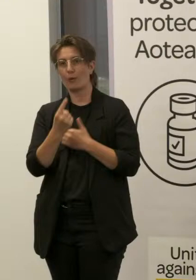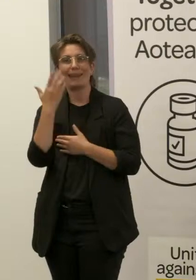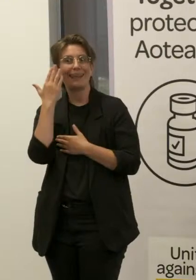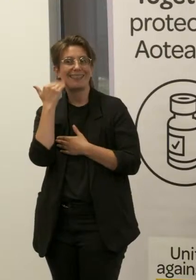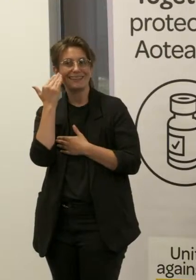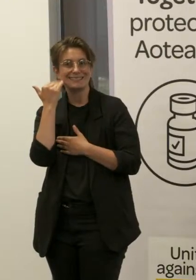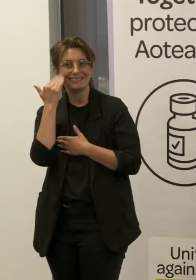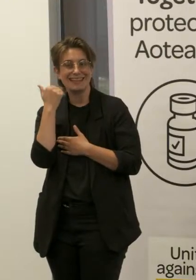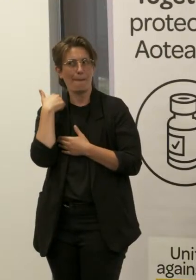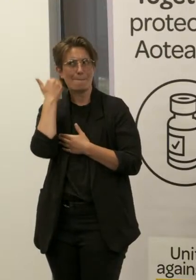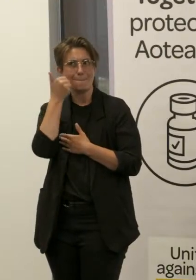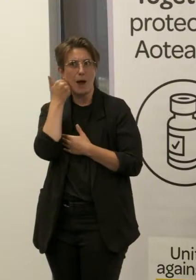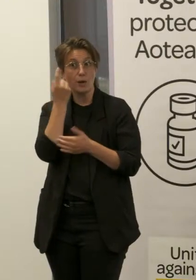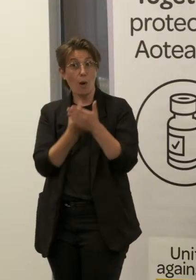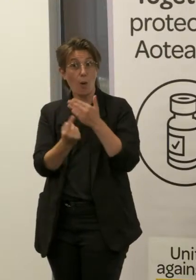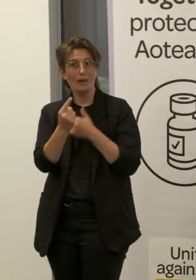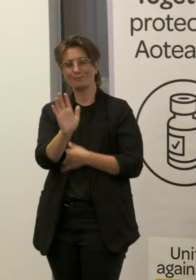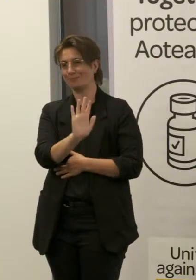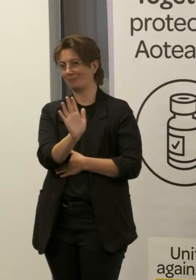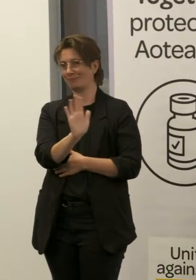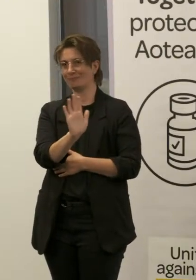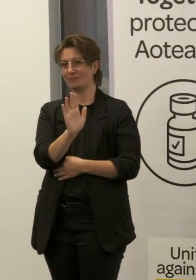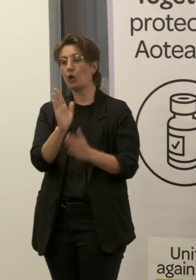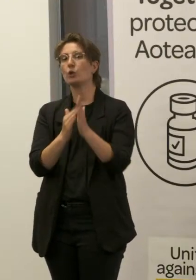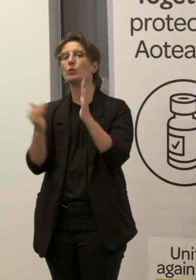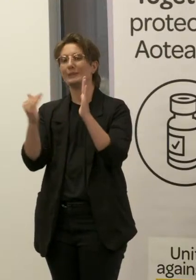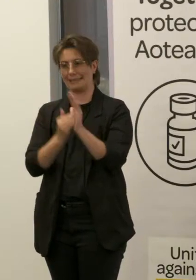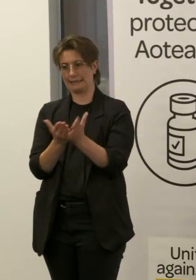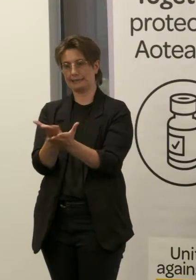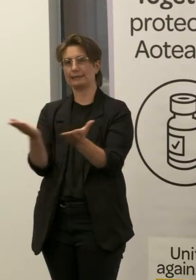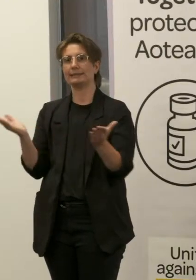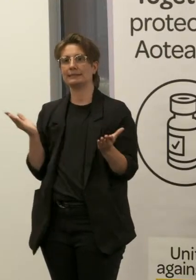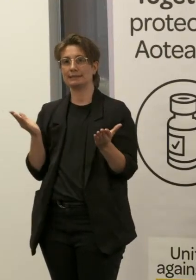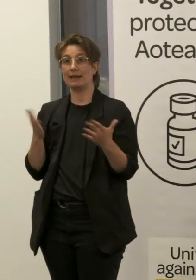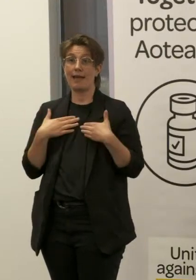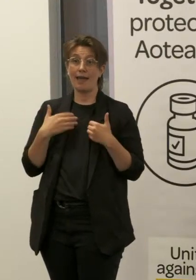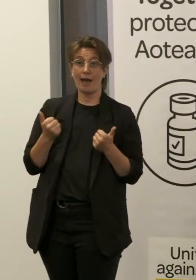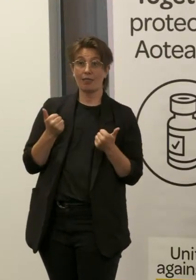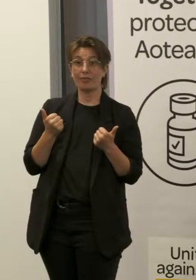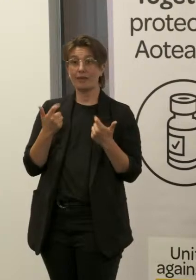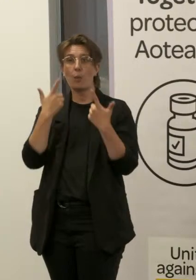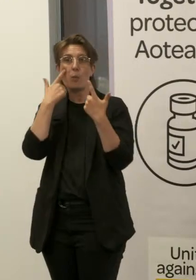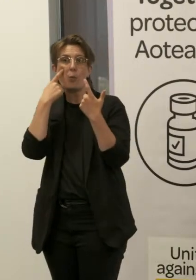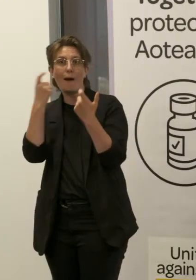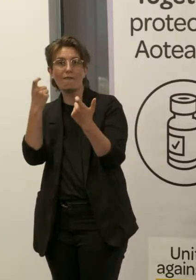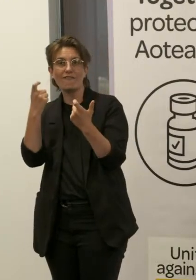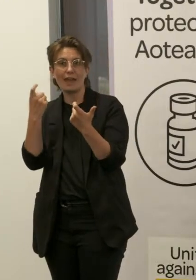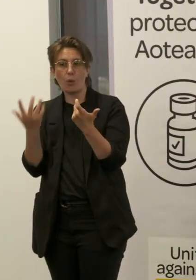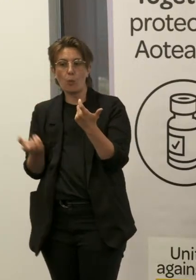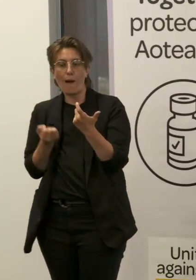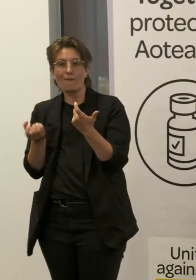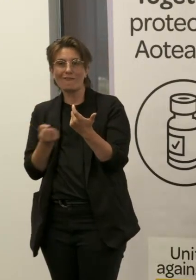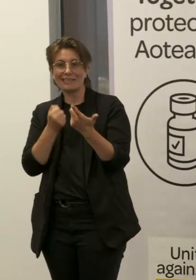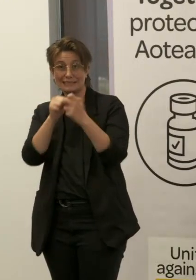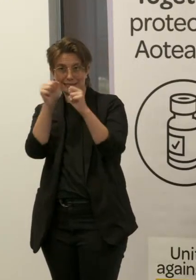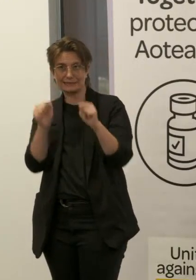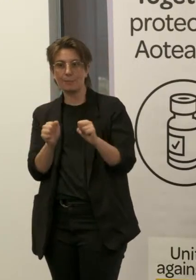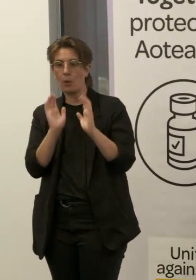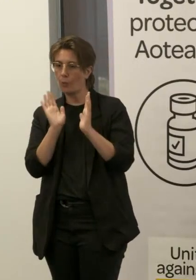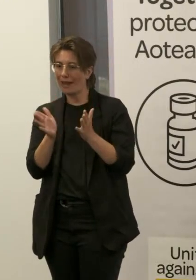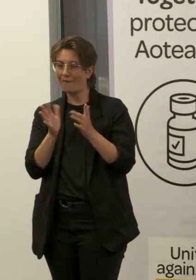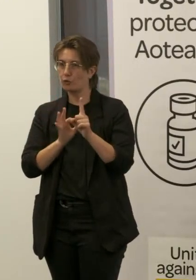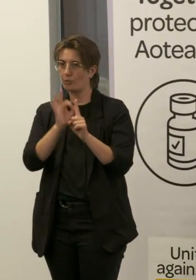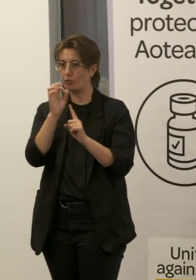ethnicity, Māori, it's about New Zealand. We do recognise, though, both within the health and the welfare system, we have to do better for Māori, and to ensure that what's